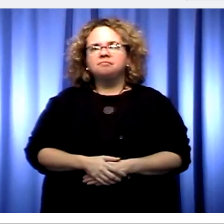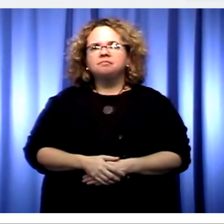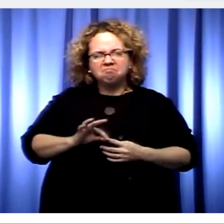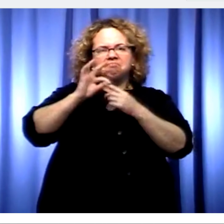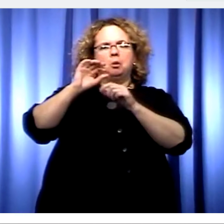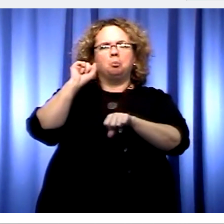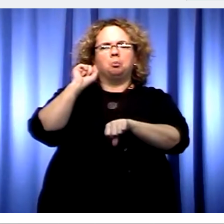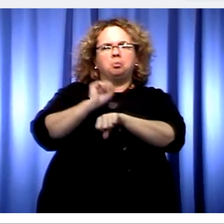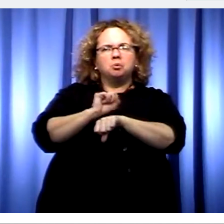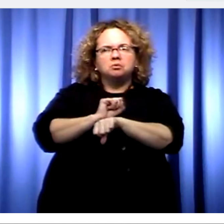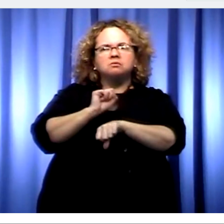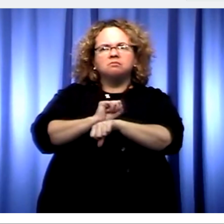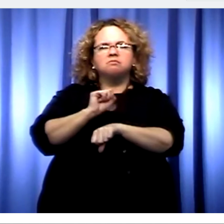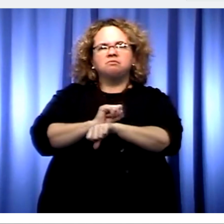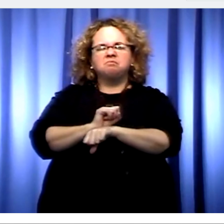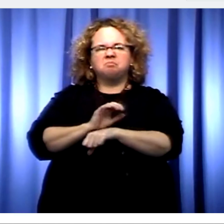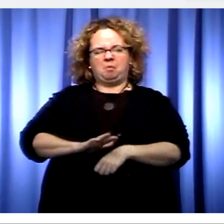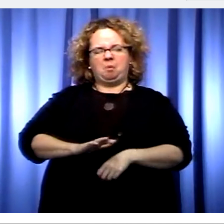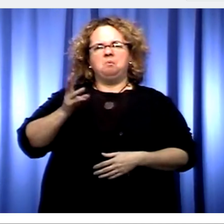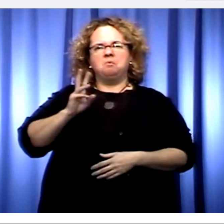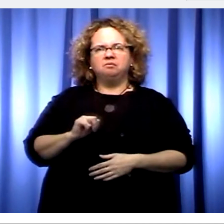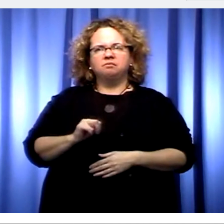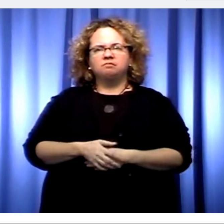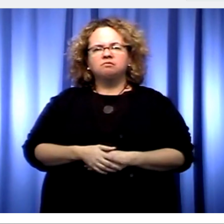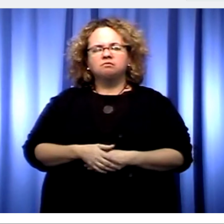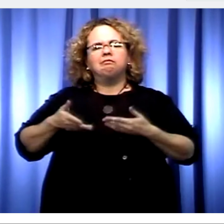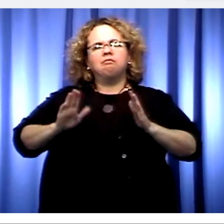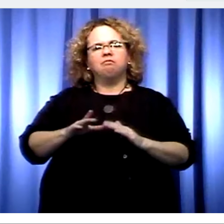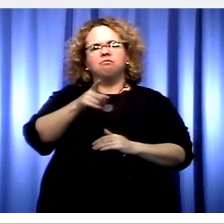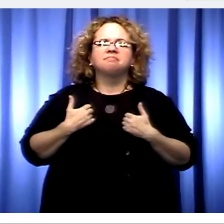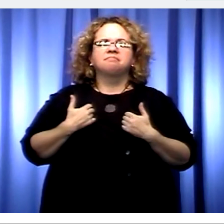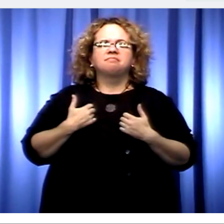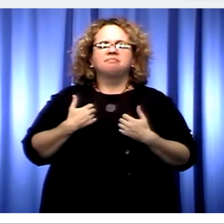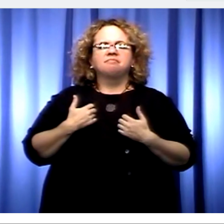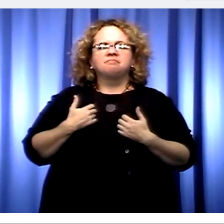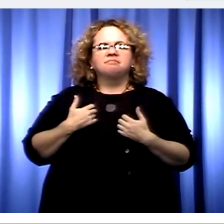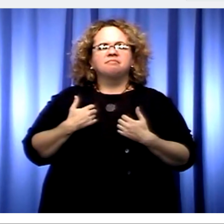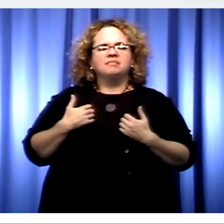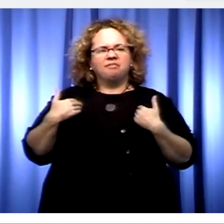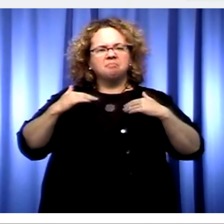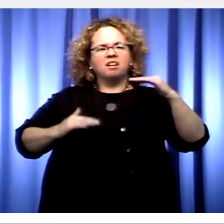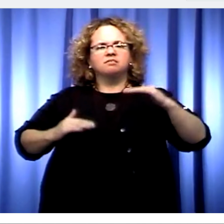body that your body has that are also extremely important.